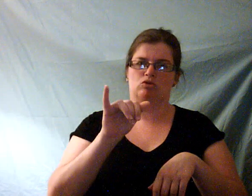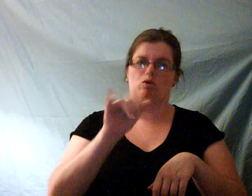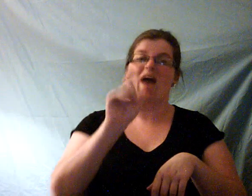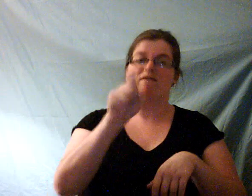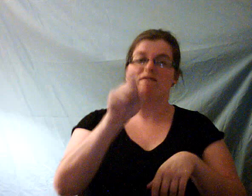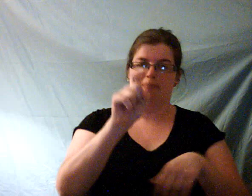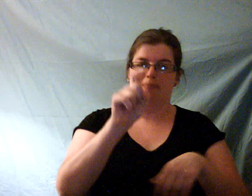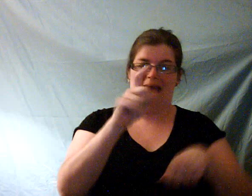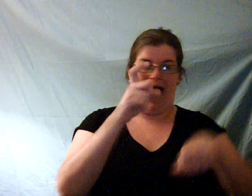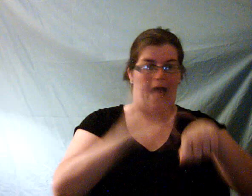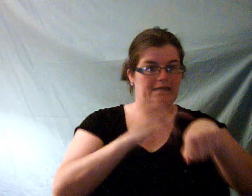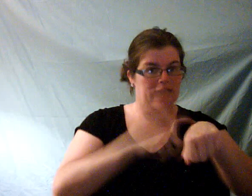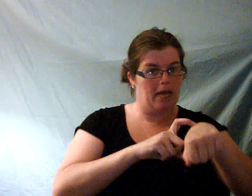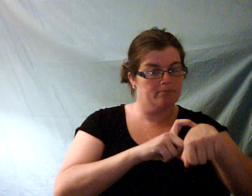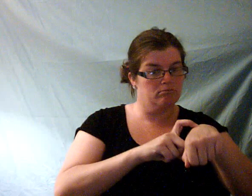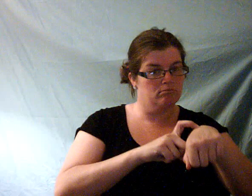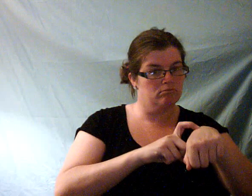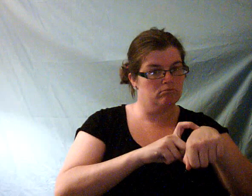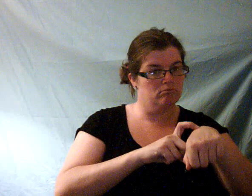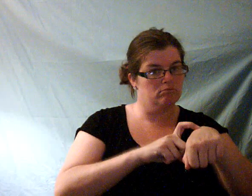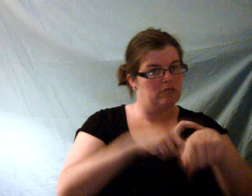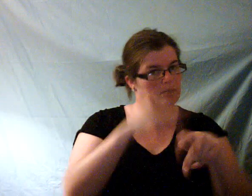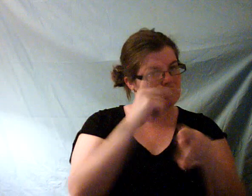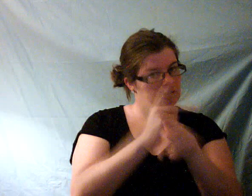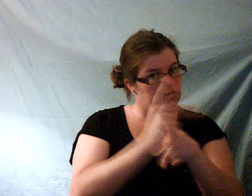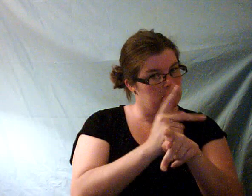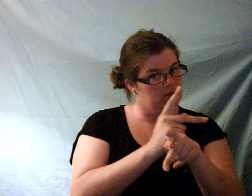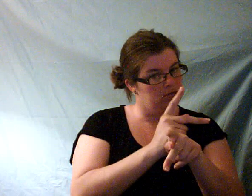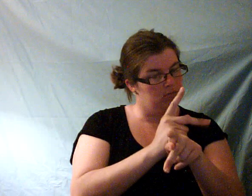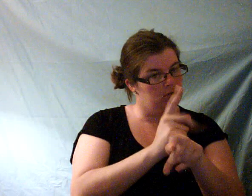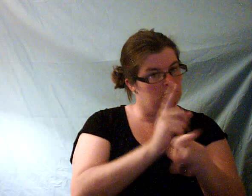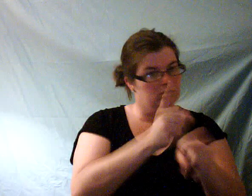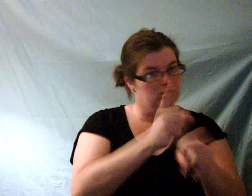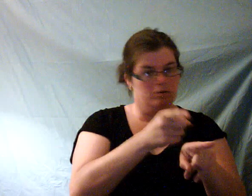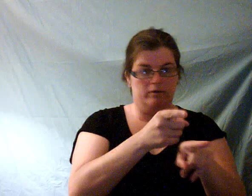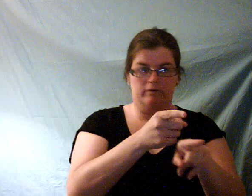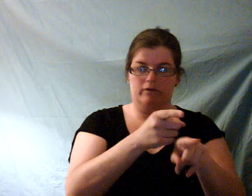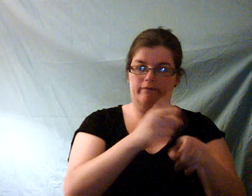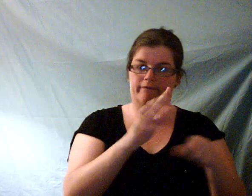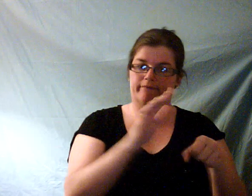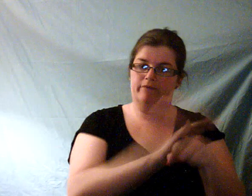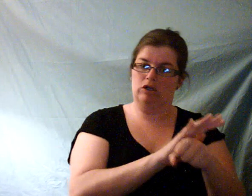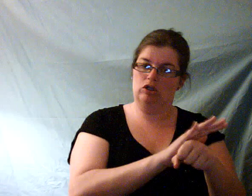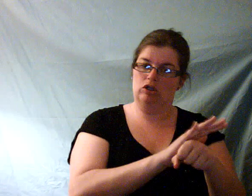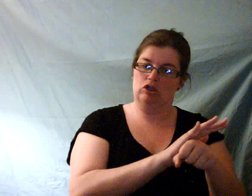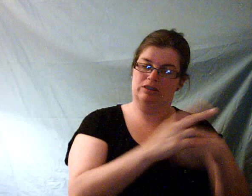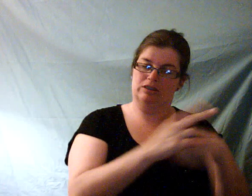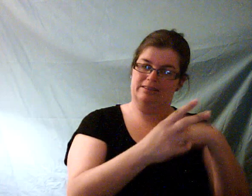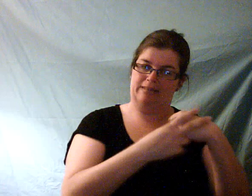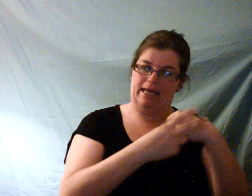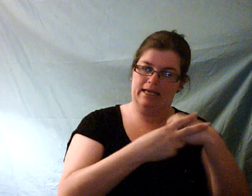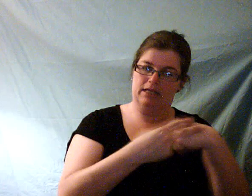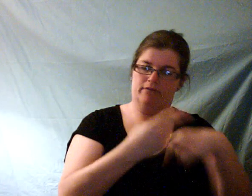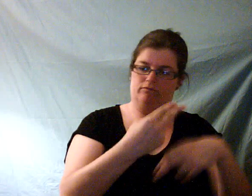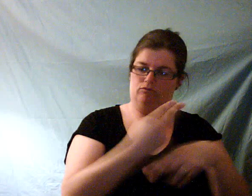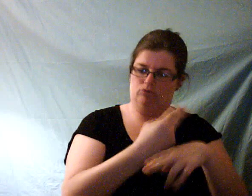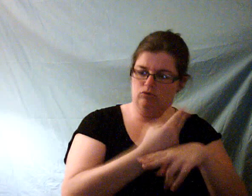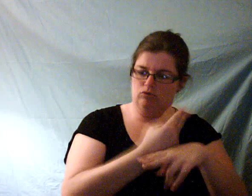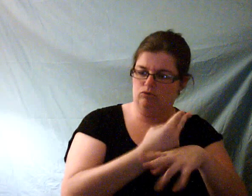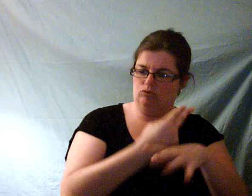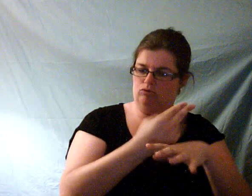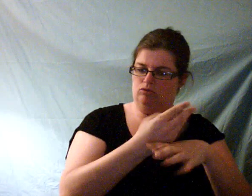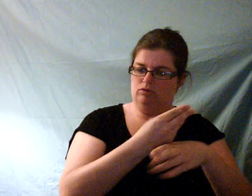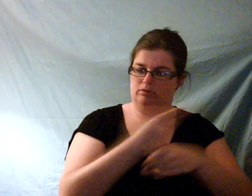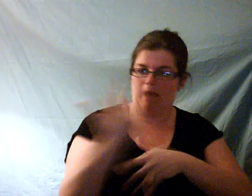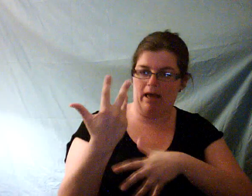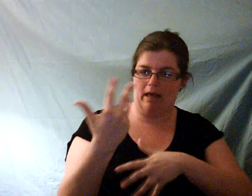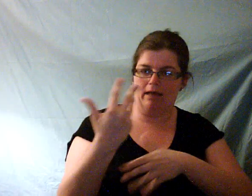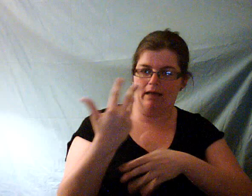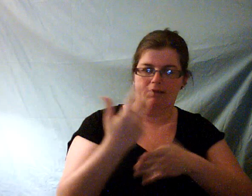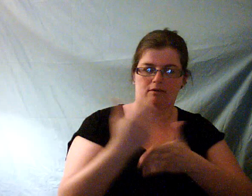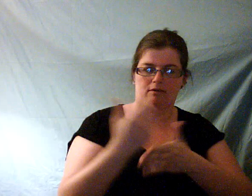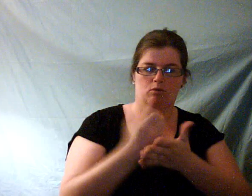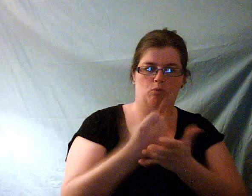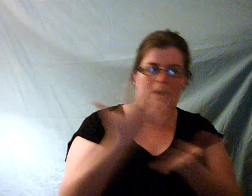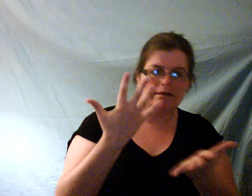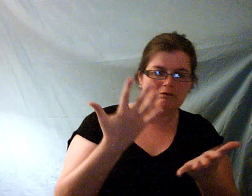Time has to be kept. It has to be filled. It's saved. It's used. It's spent. It's wasted. It can be